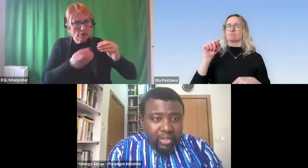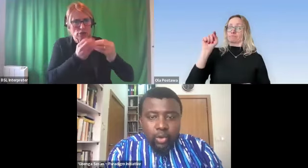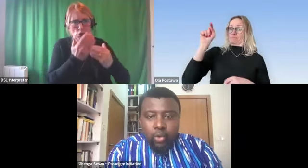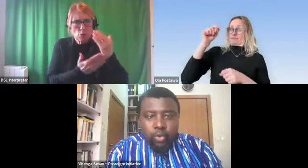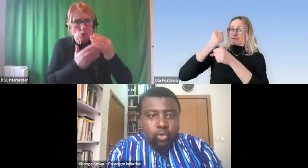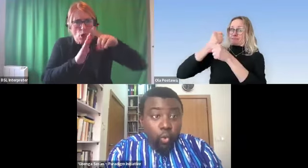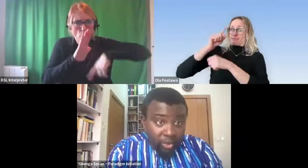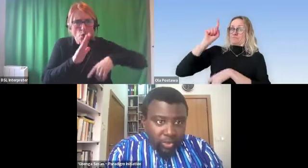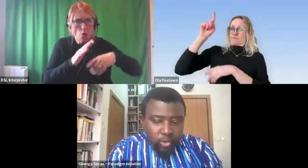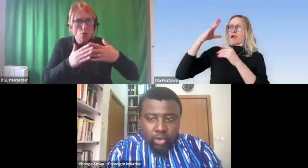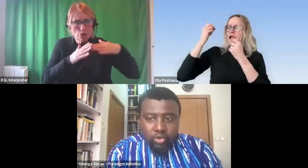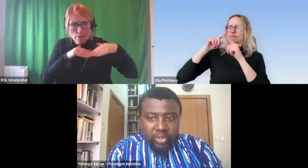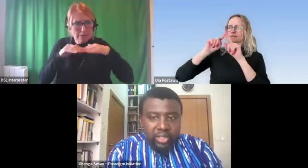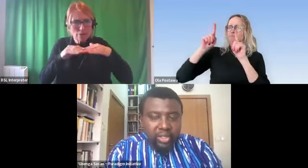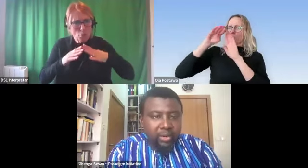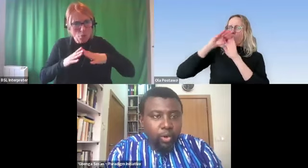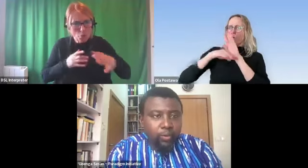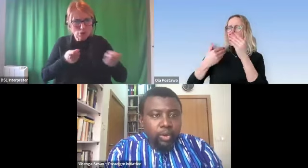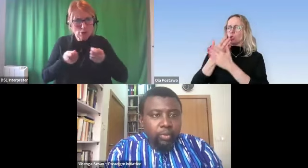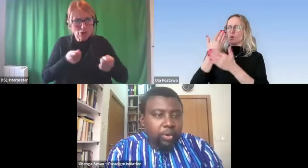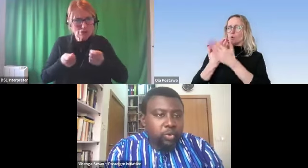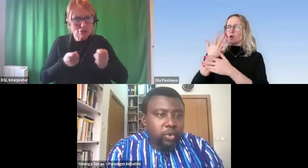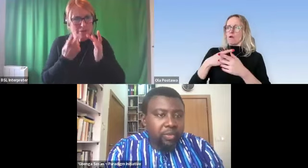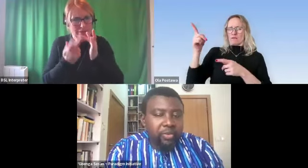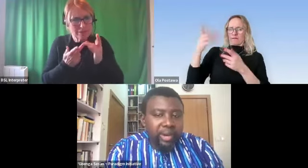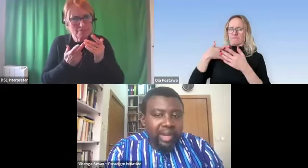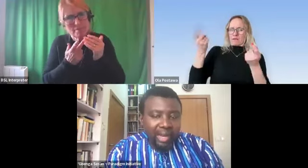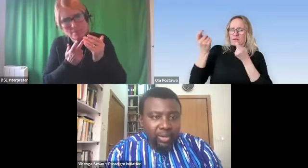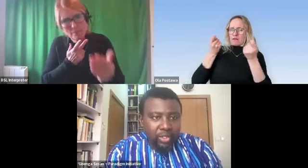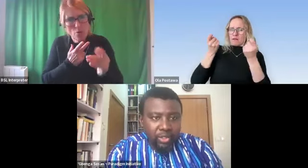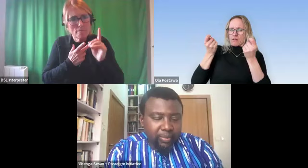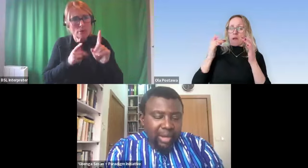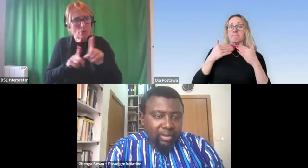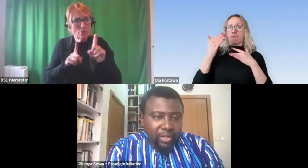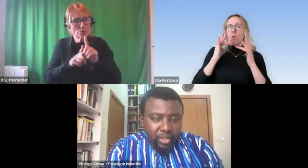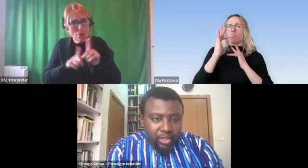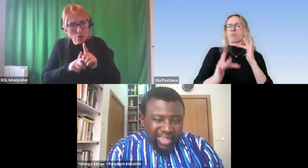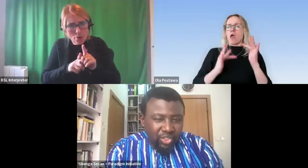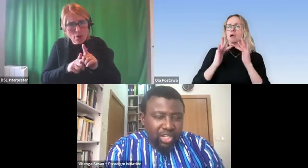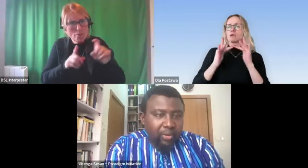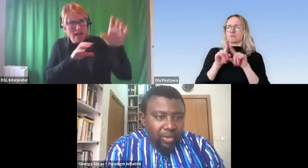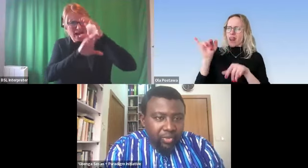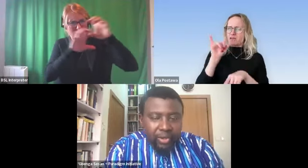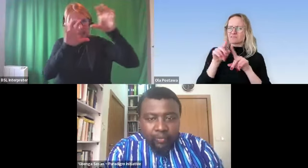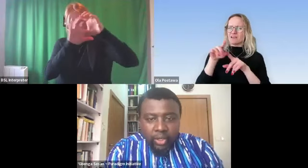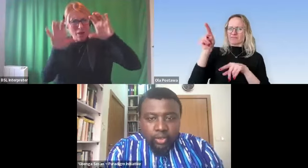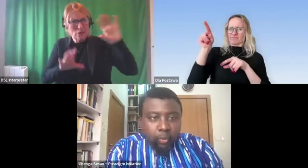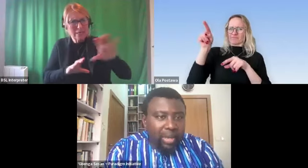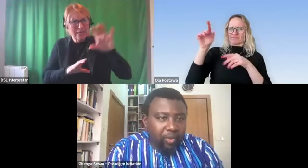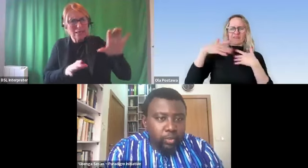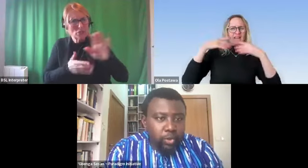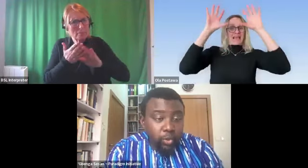new standards, who want to control the internet more, but also even by cloud nations. And by cloud nations, I generally